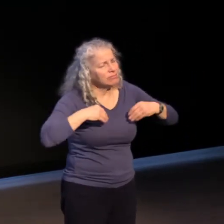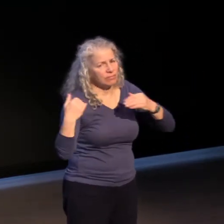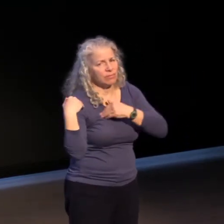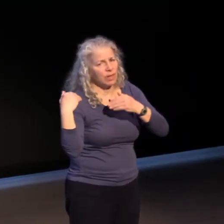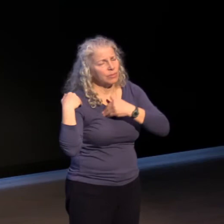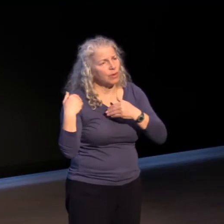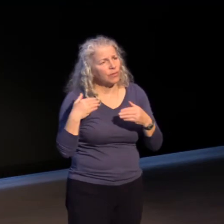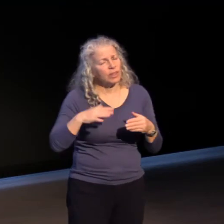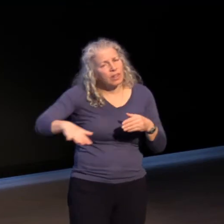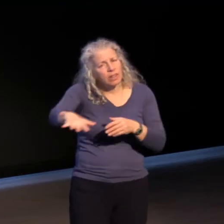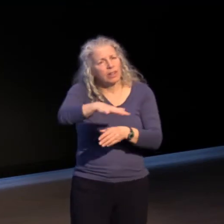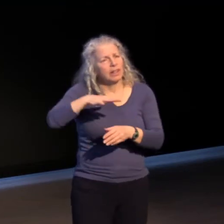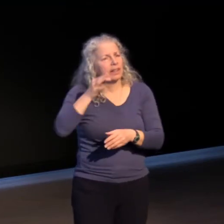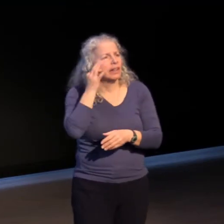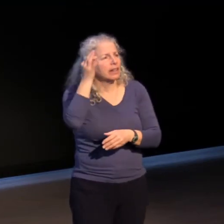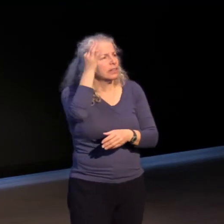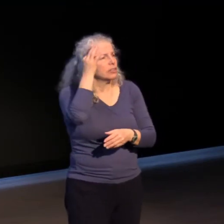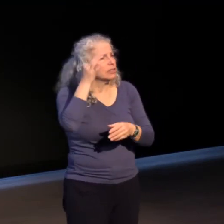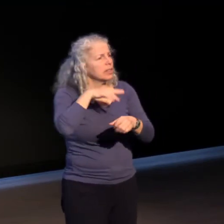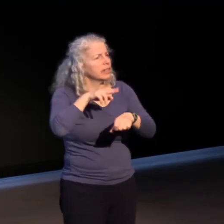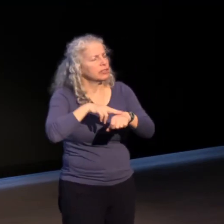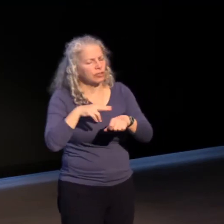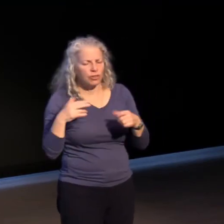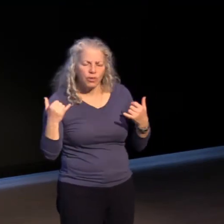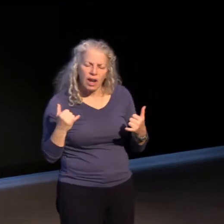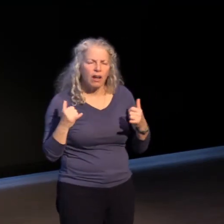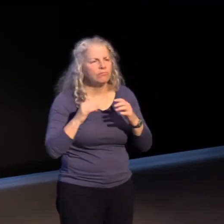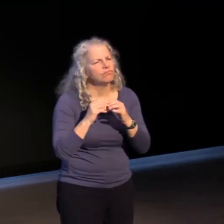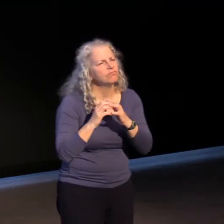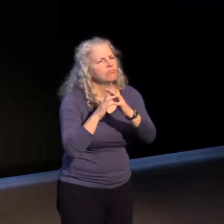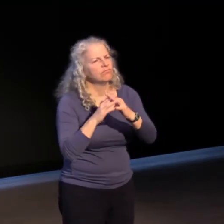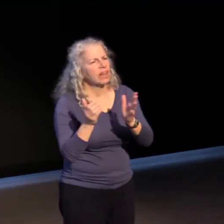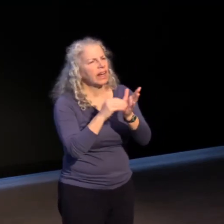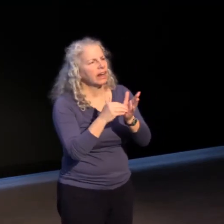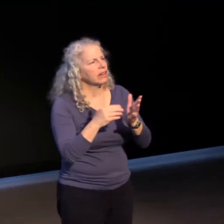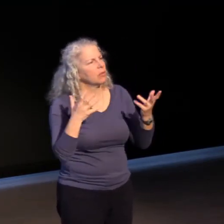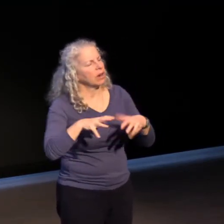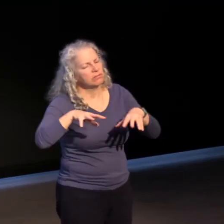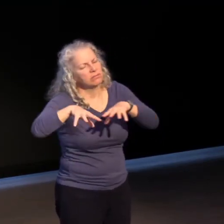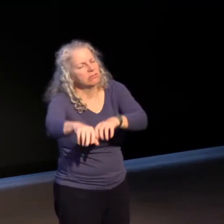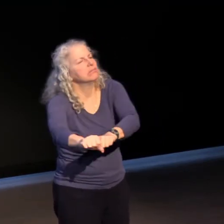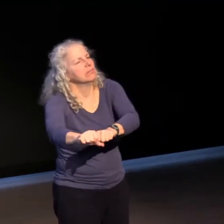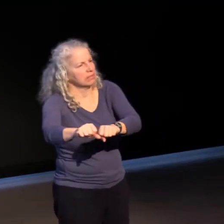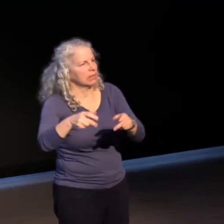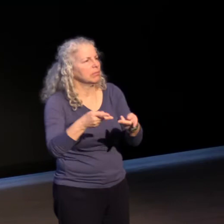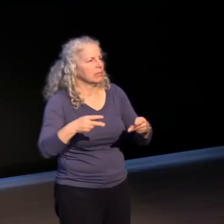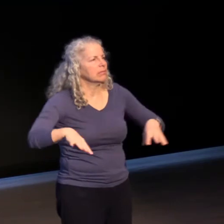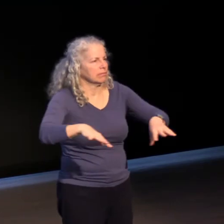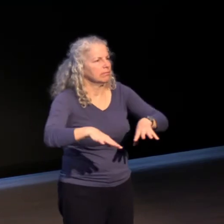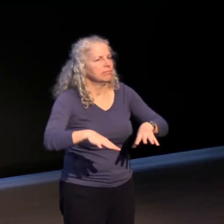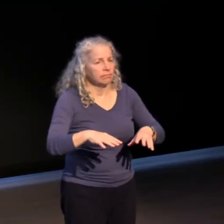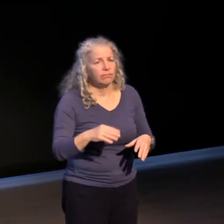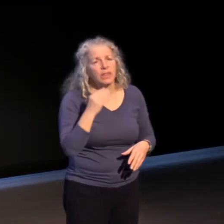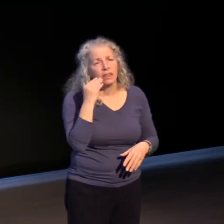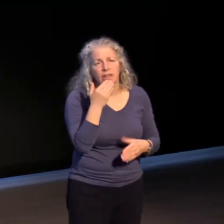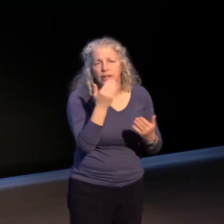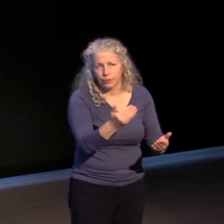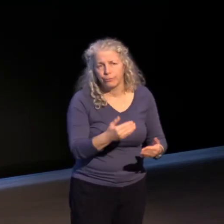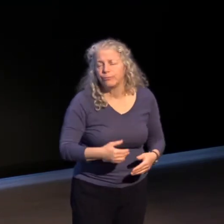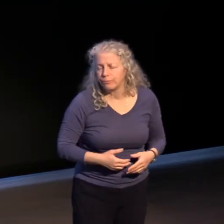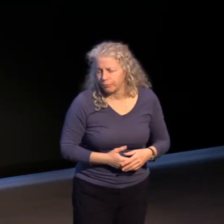nations leading the movements for resurgence, decolonization, and reclamation of homelands. Thank you.